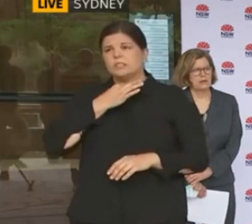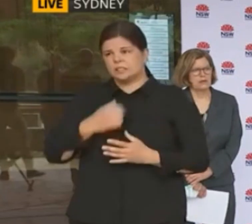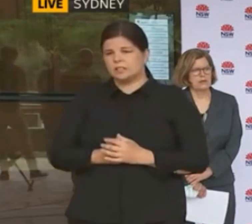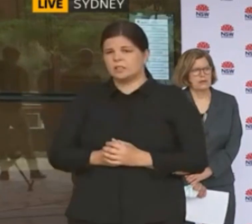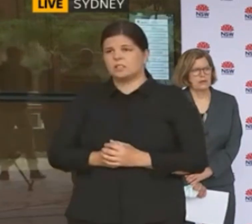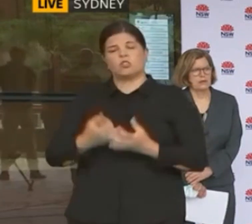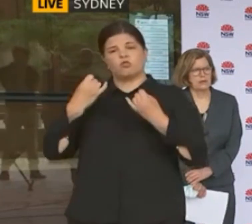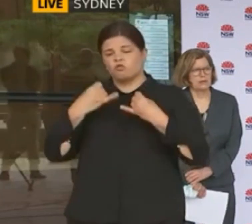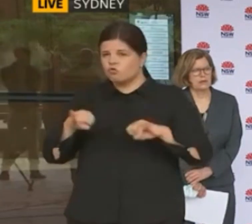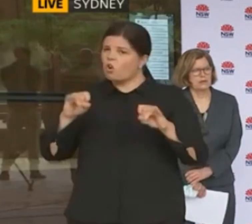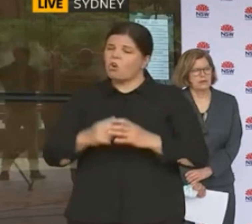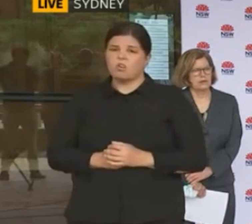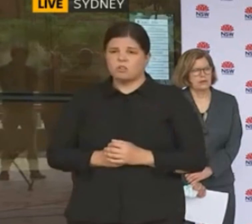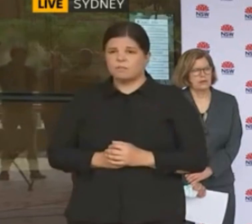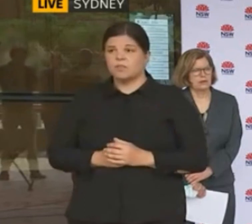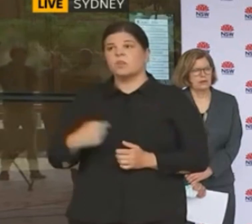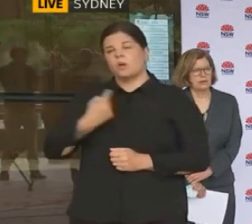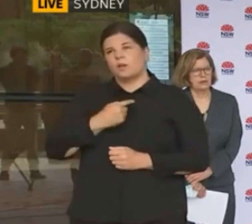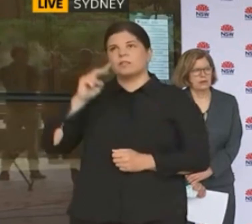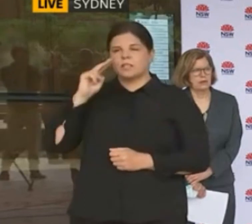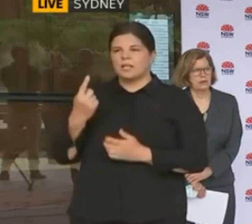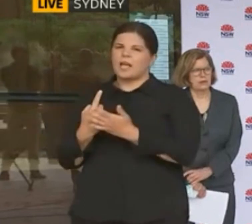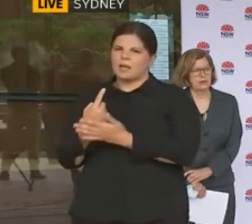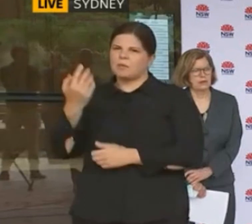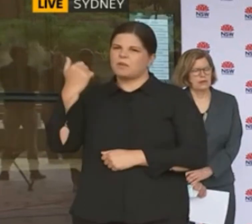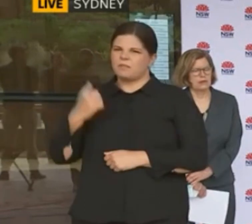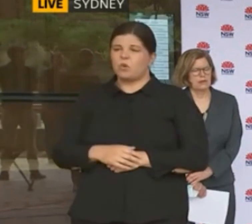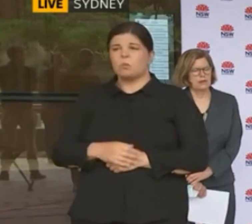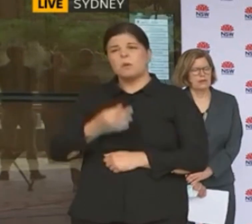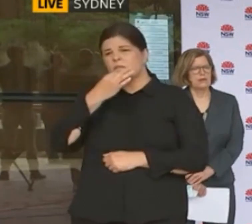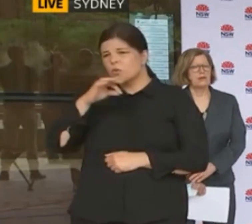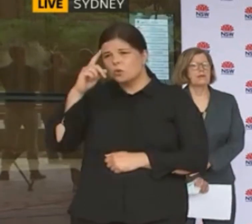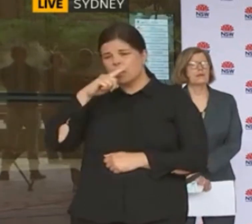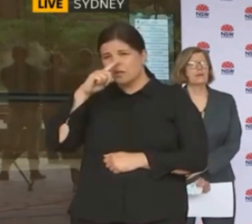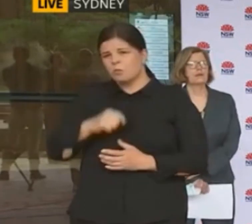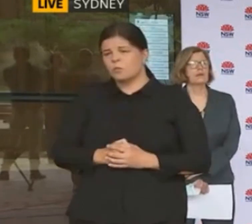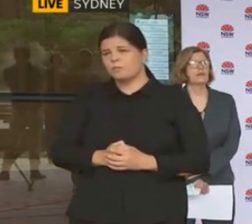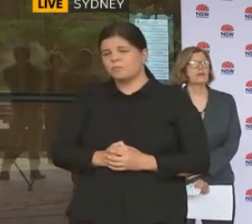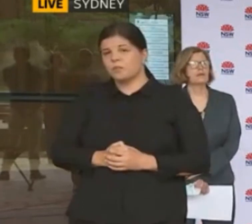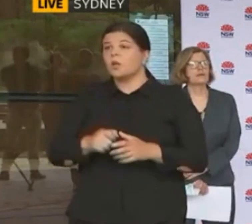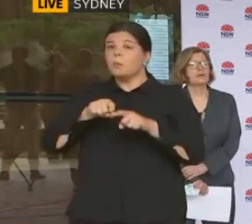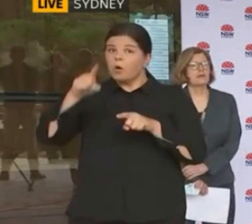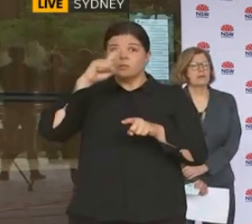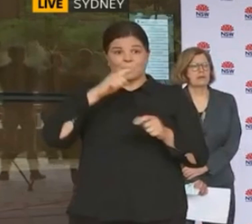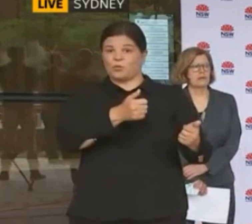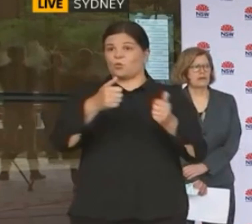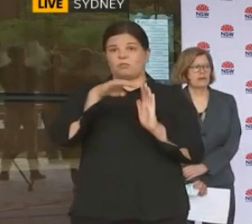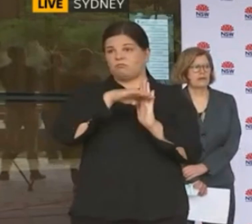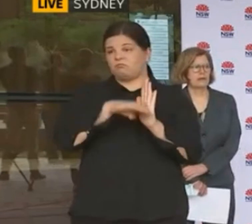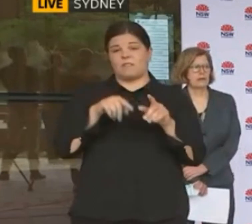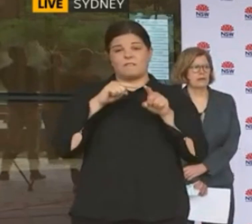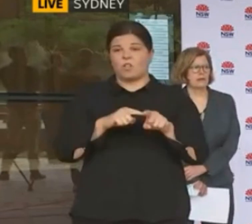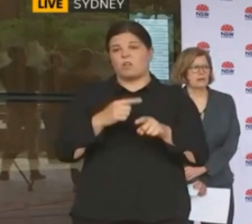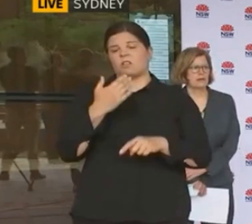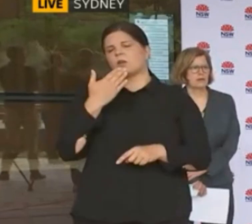it's inappropriate behaviour. We've seen it before, but it is the minority. The vast majority of people have been abiding by the current health orders,